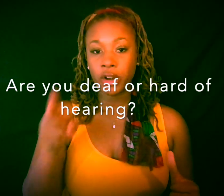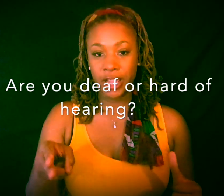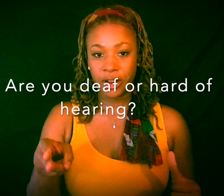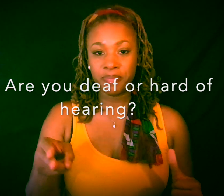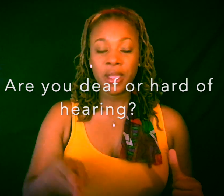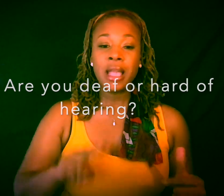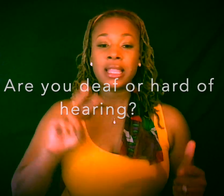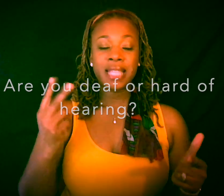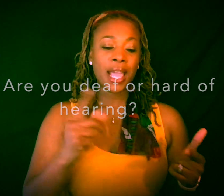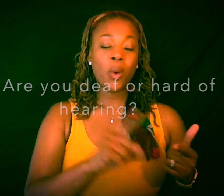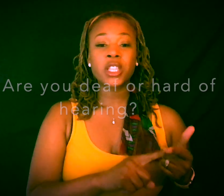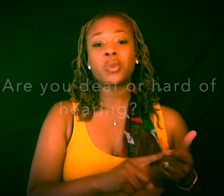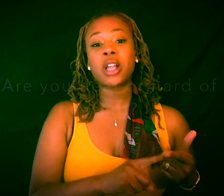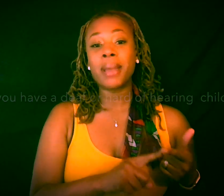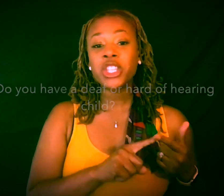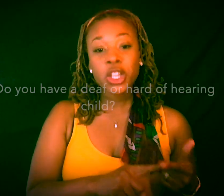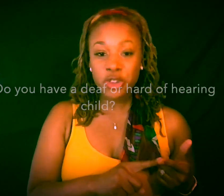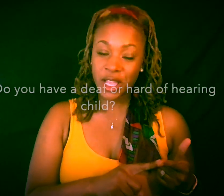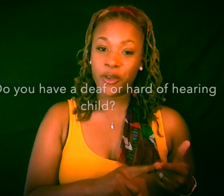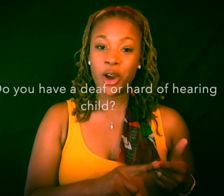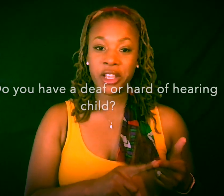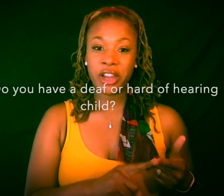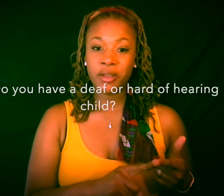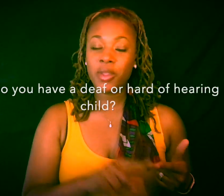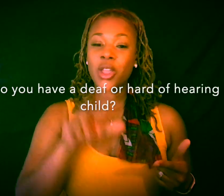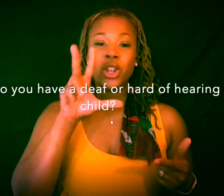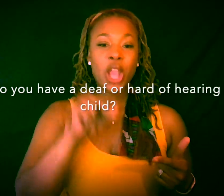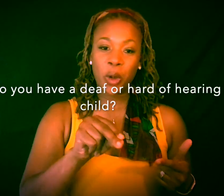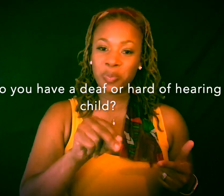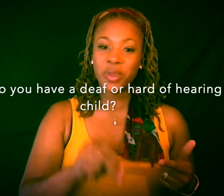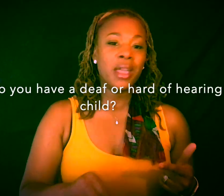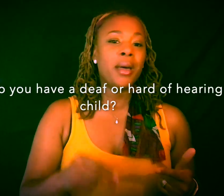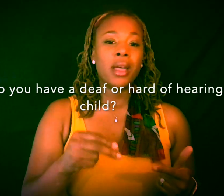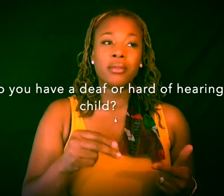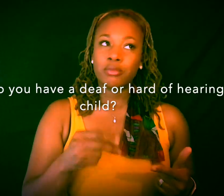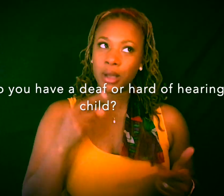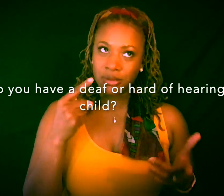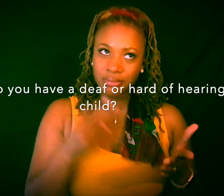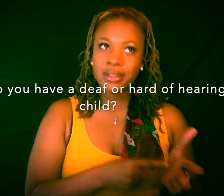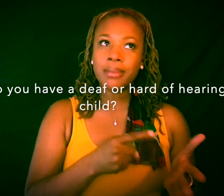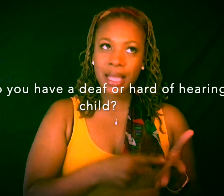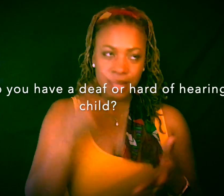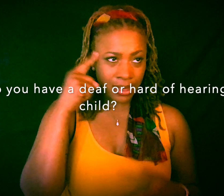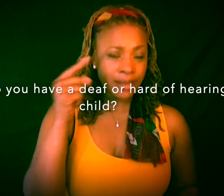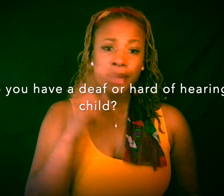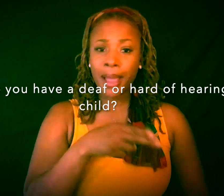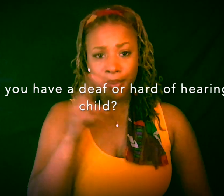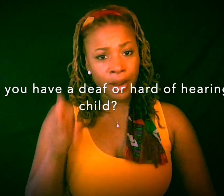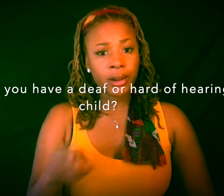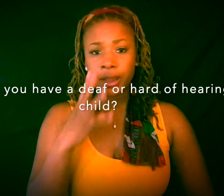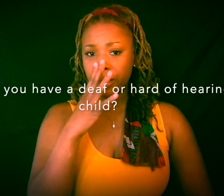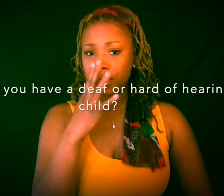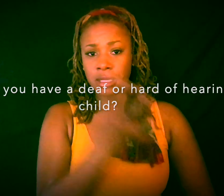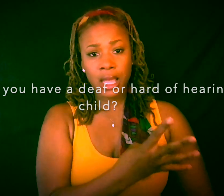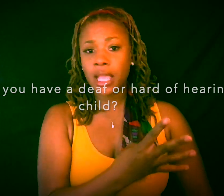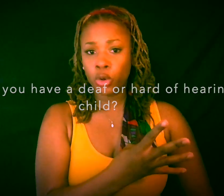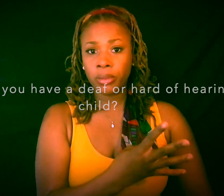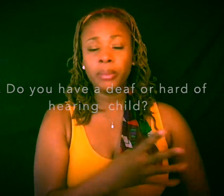hearing. The second question was, are my children deaf or hard of hearing? No. Well, sometimes I think they might be hard of hearing because they ignore me.